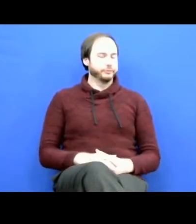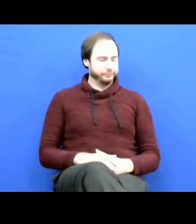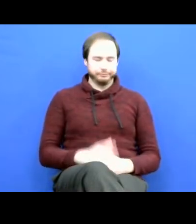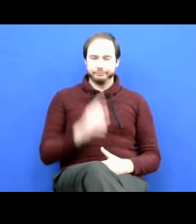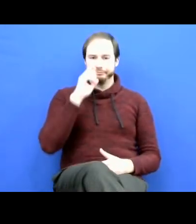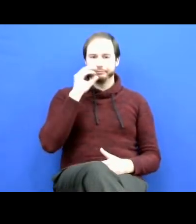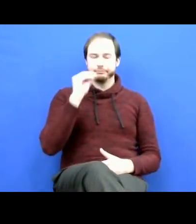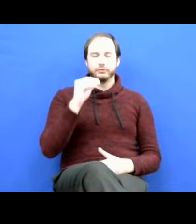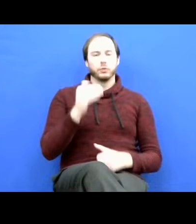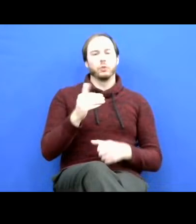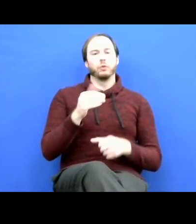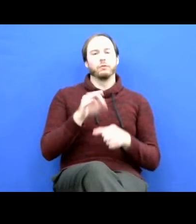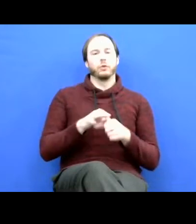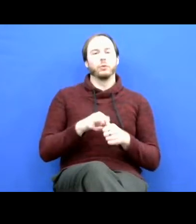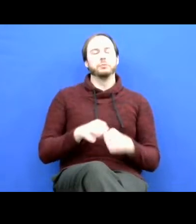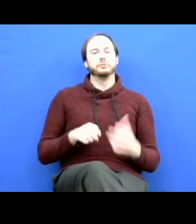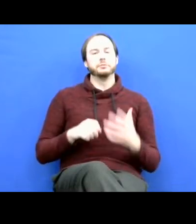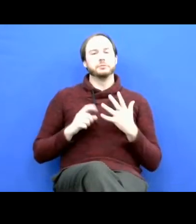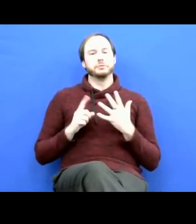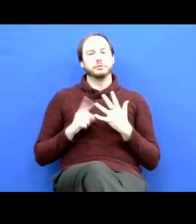Hearing and seeing none, please call the roll.